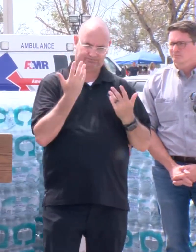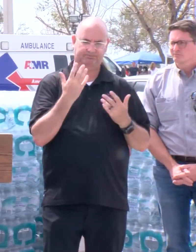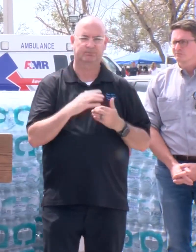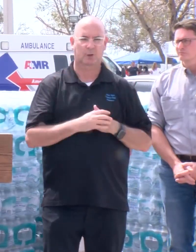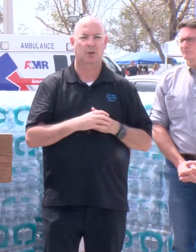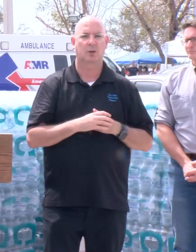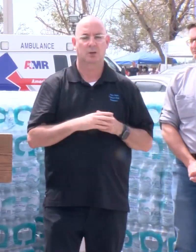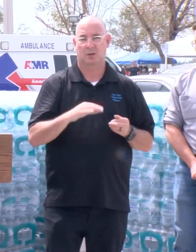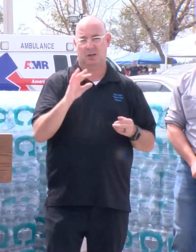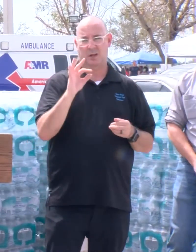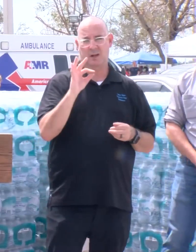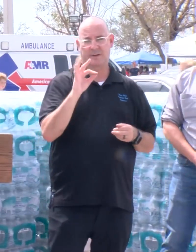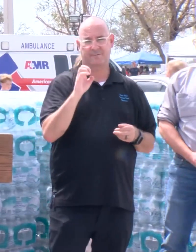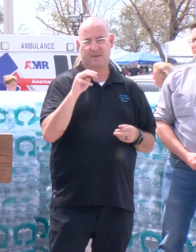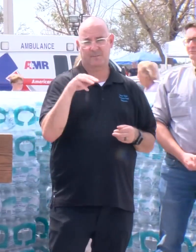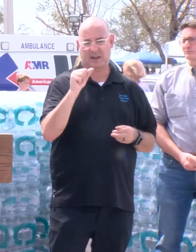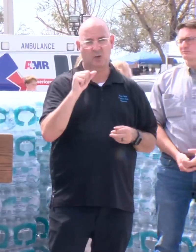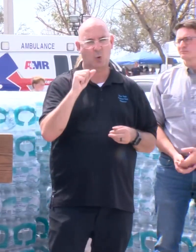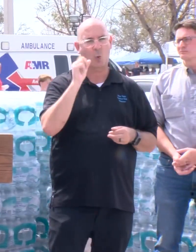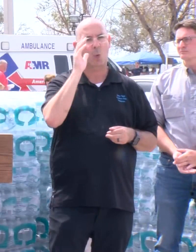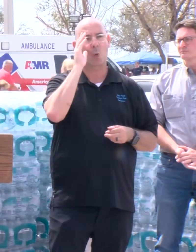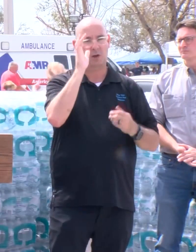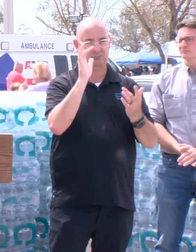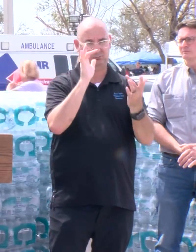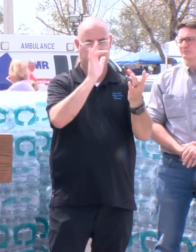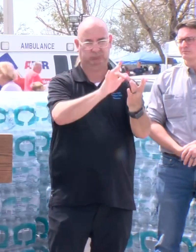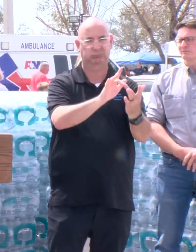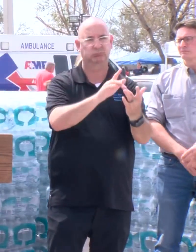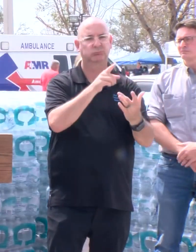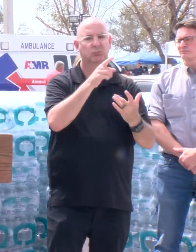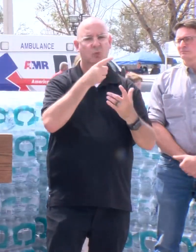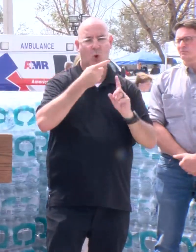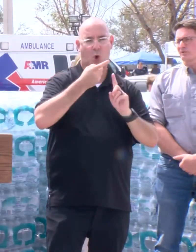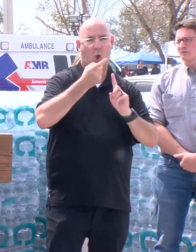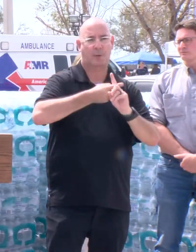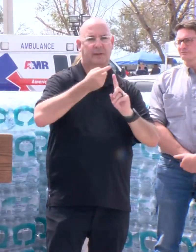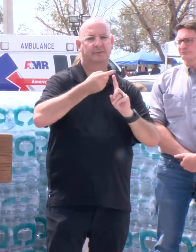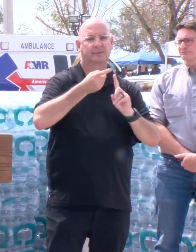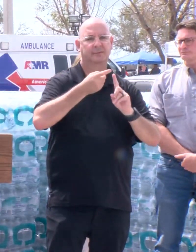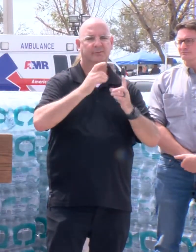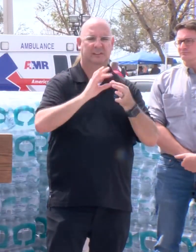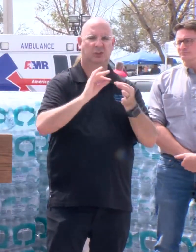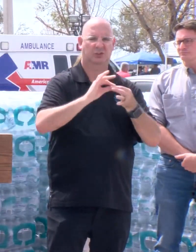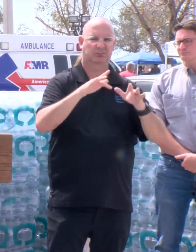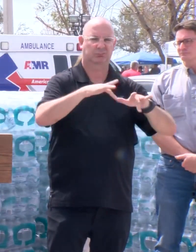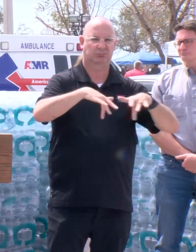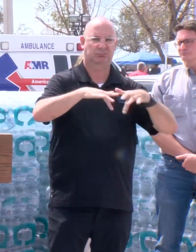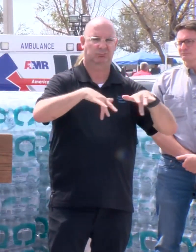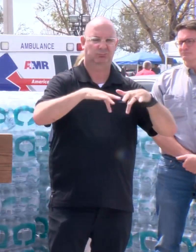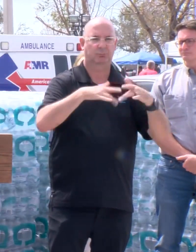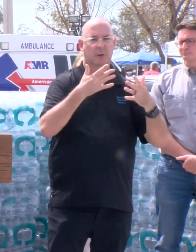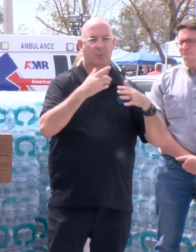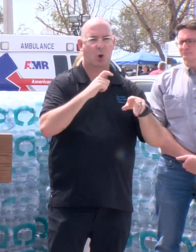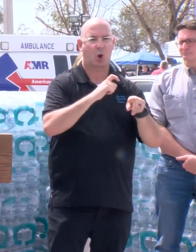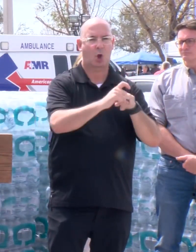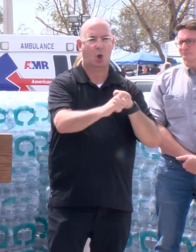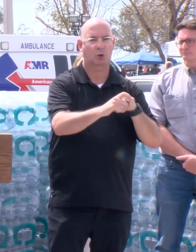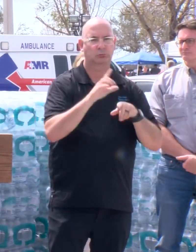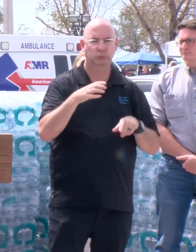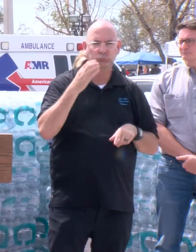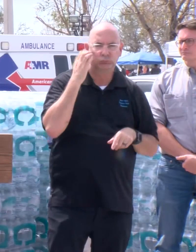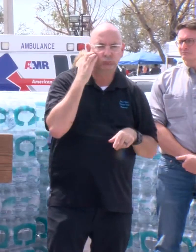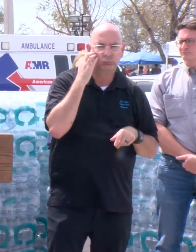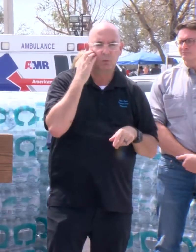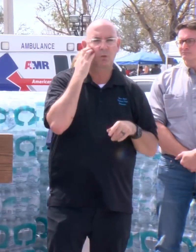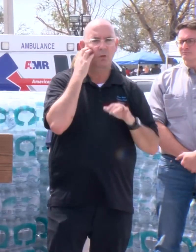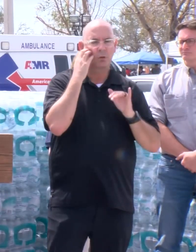will contact you probably with an automated system that will either call you and it'll be an automated system, or they'll